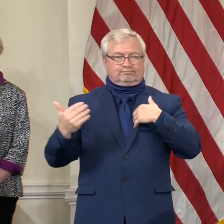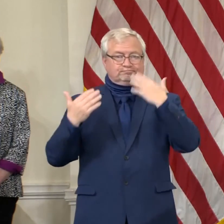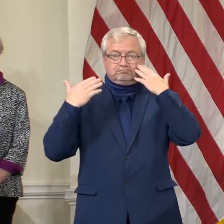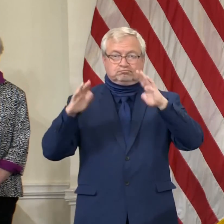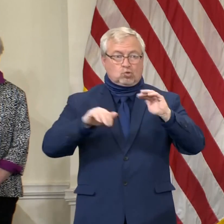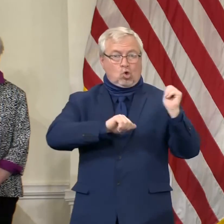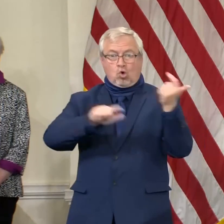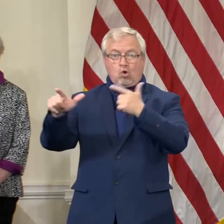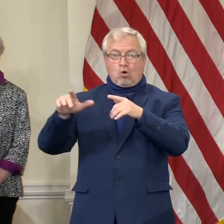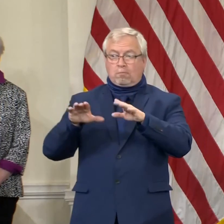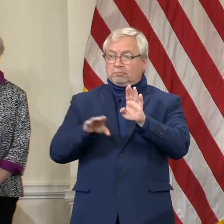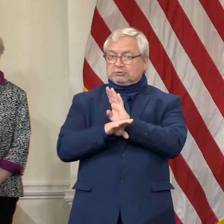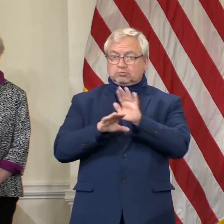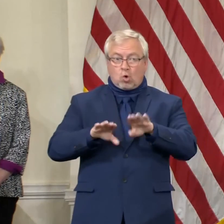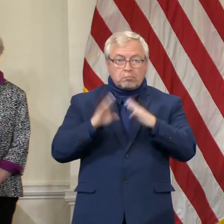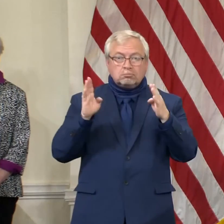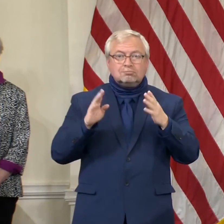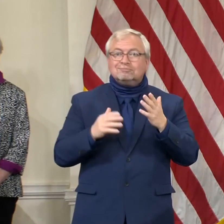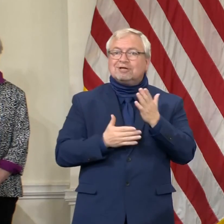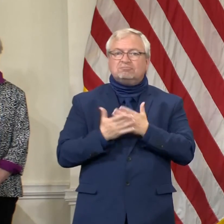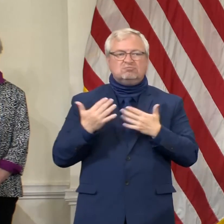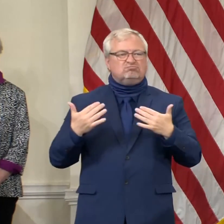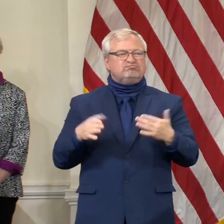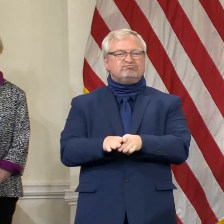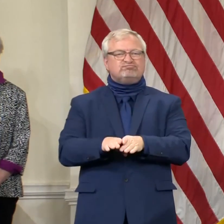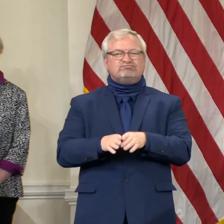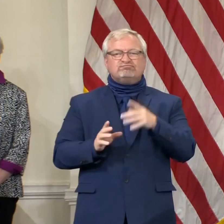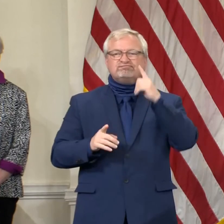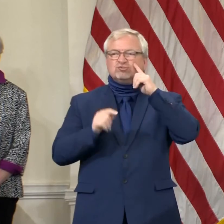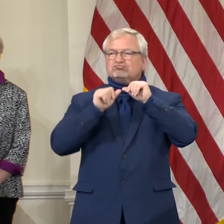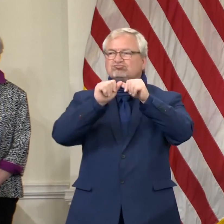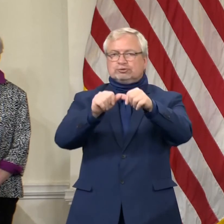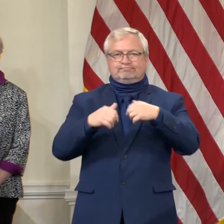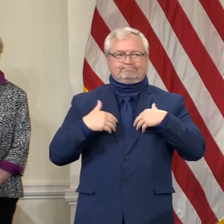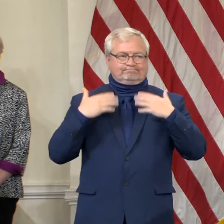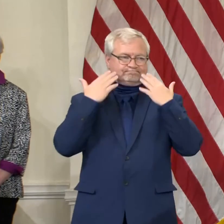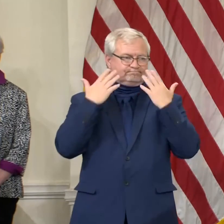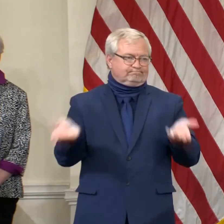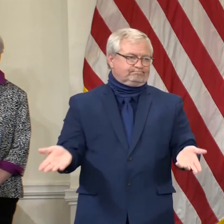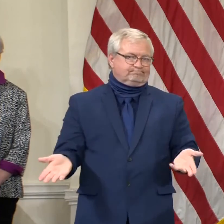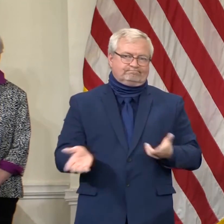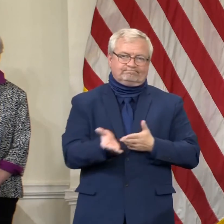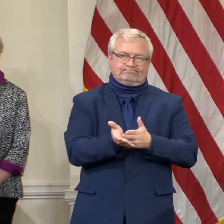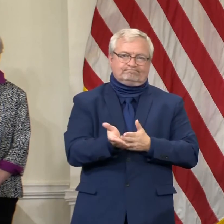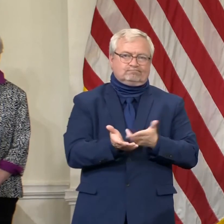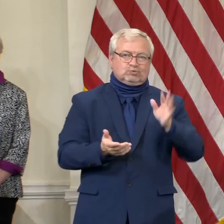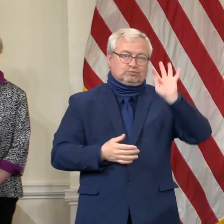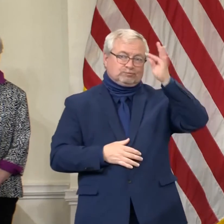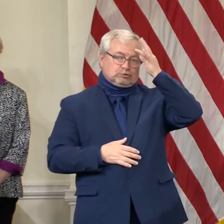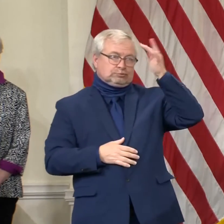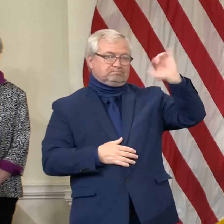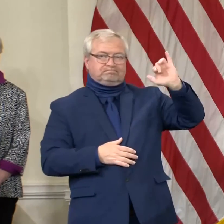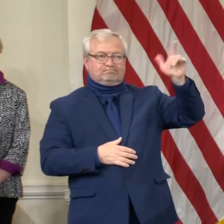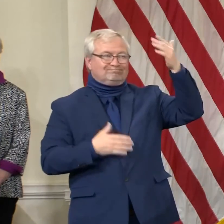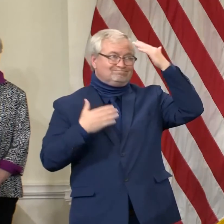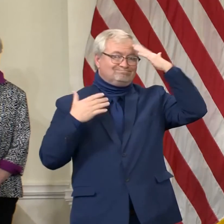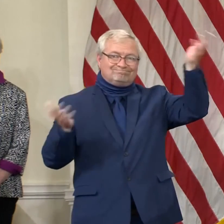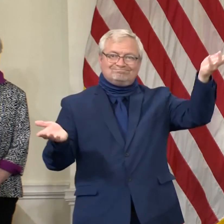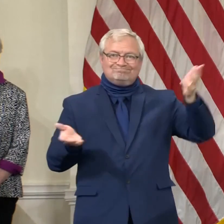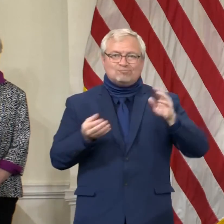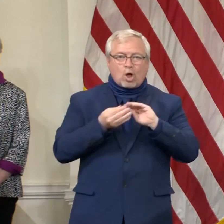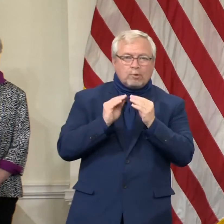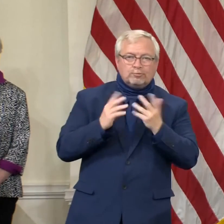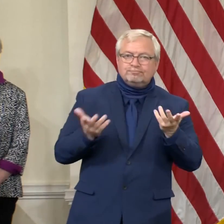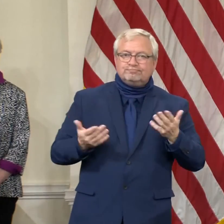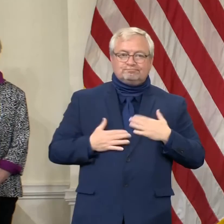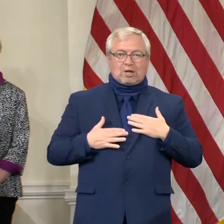are people going to start attending all of the things they used to do. The federal government doesn't have answers to this. None of my colleague governors have the